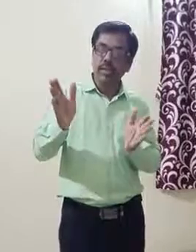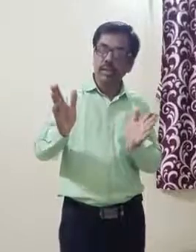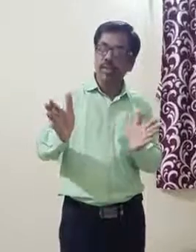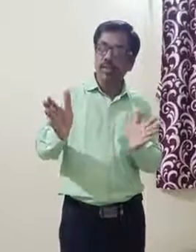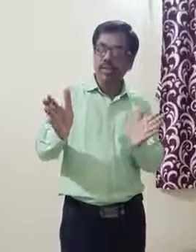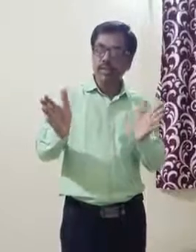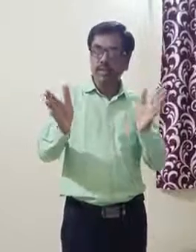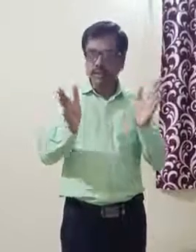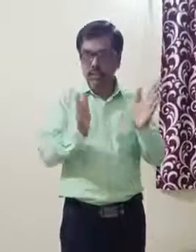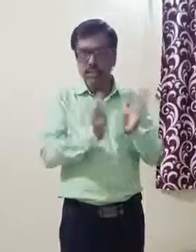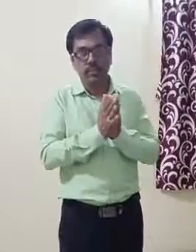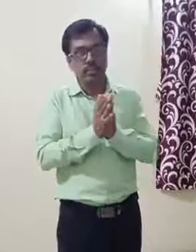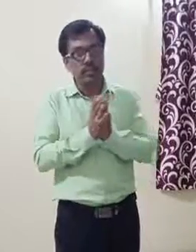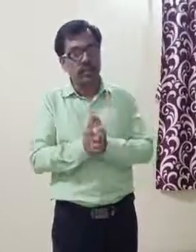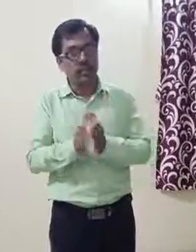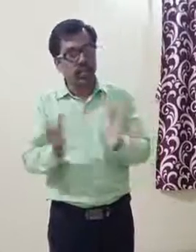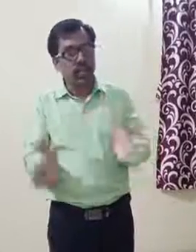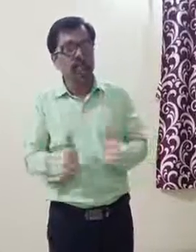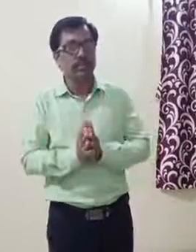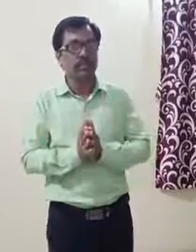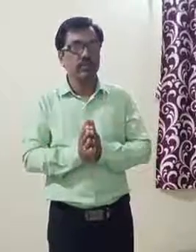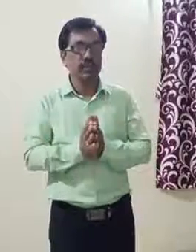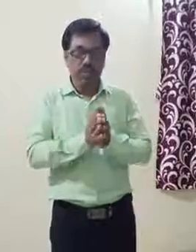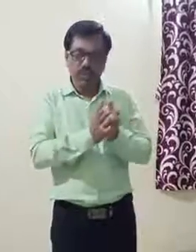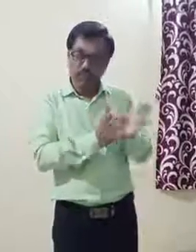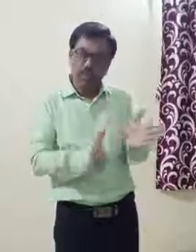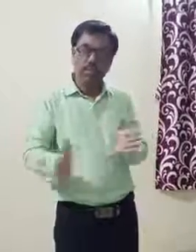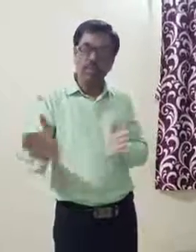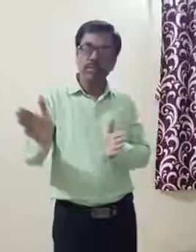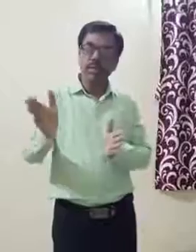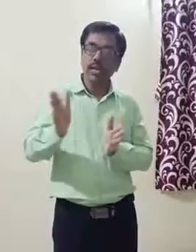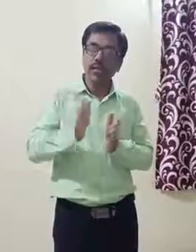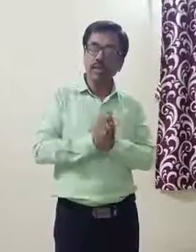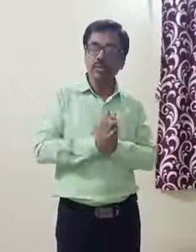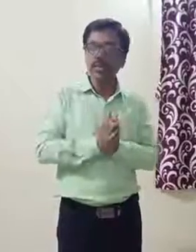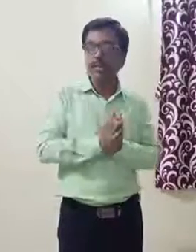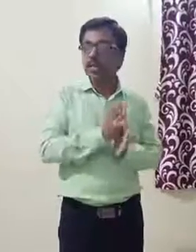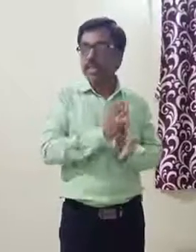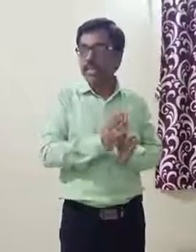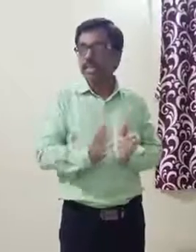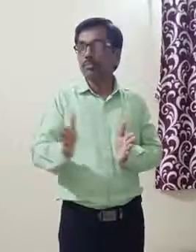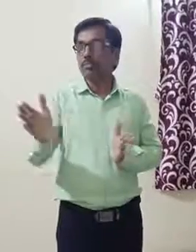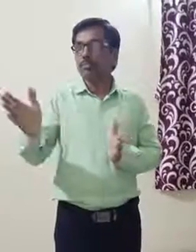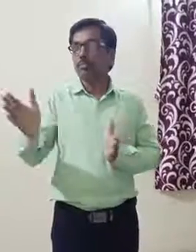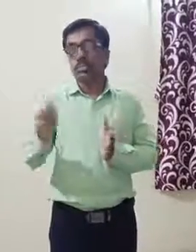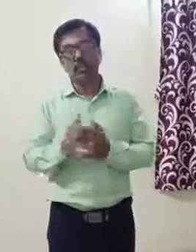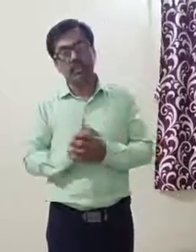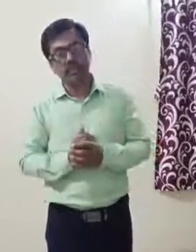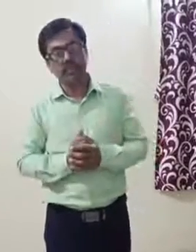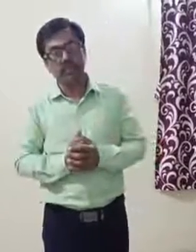when revolutionary war broke out, these revolutionary armies carried the message of nationalism